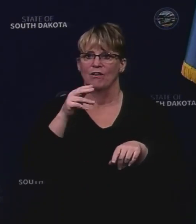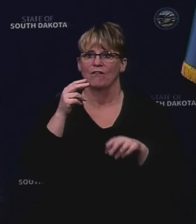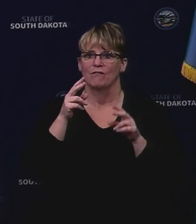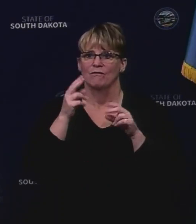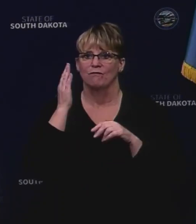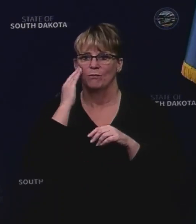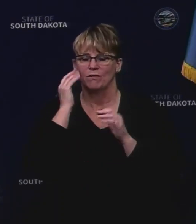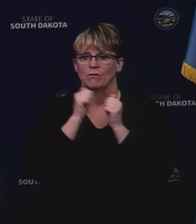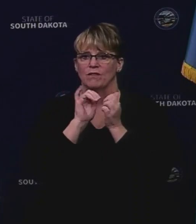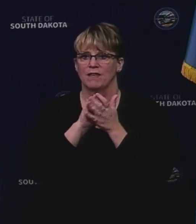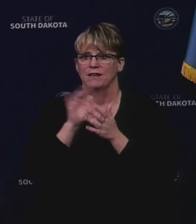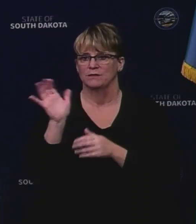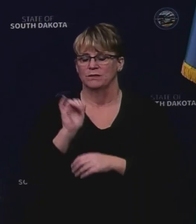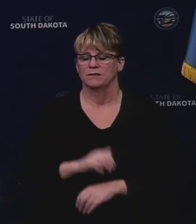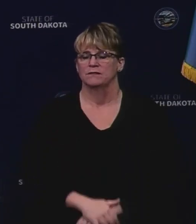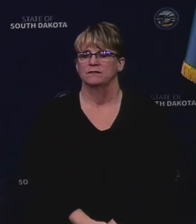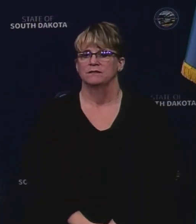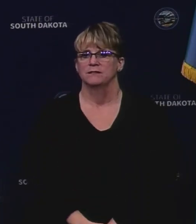that as well.